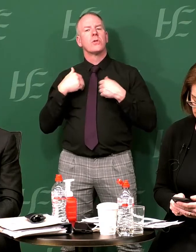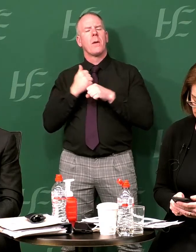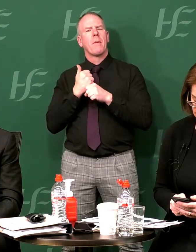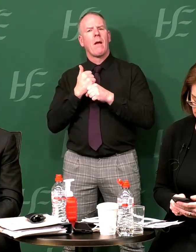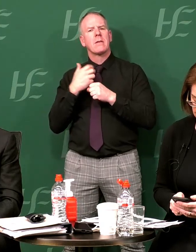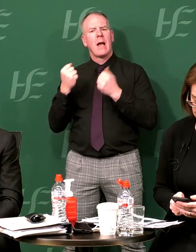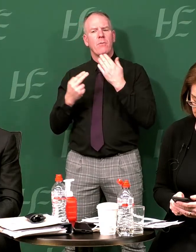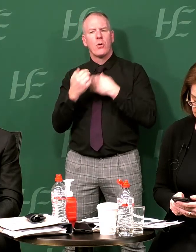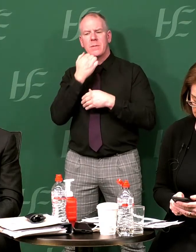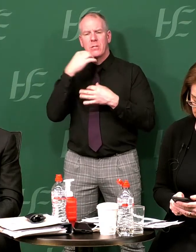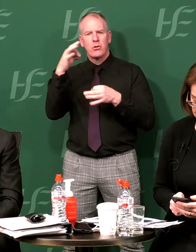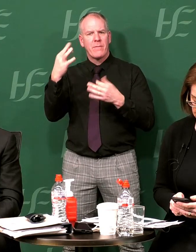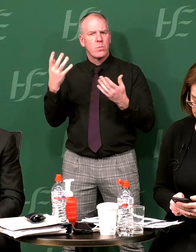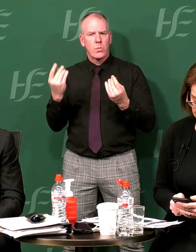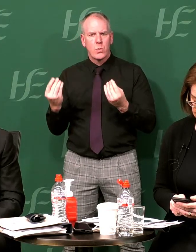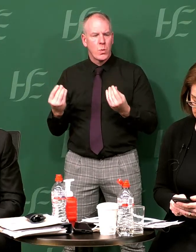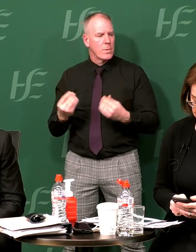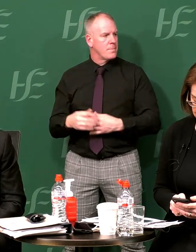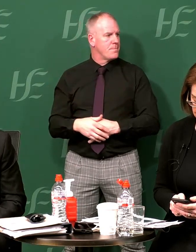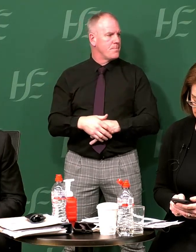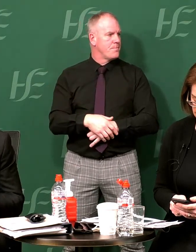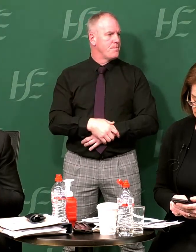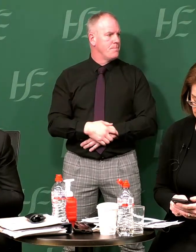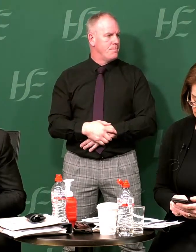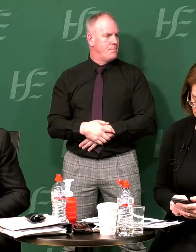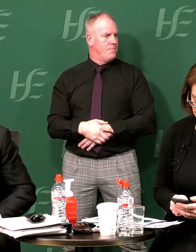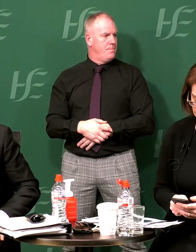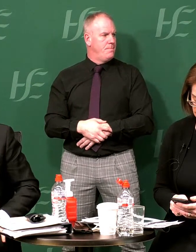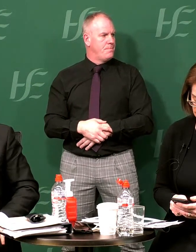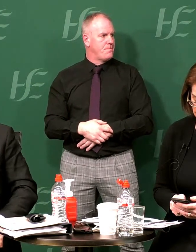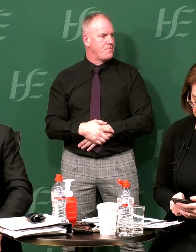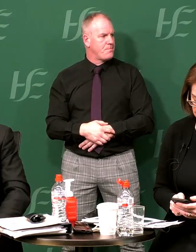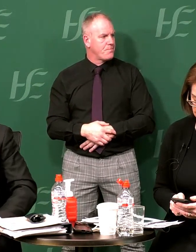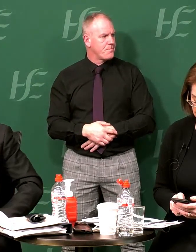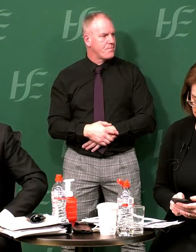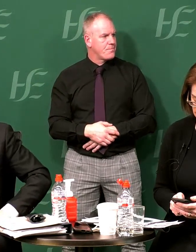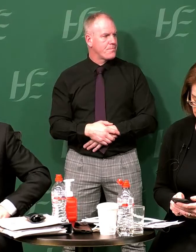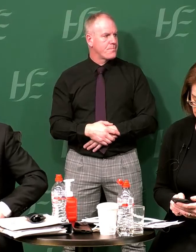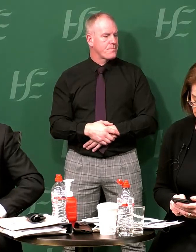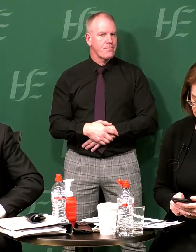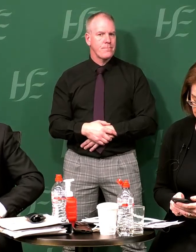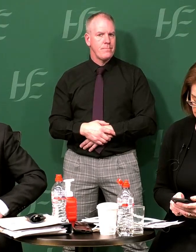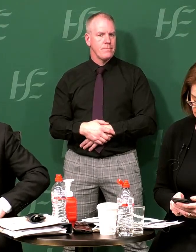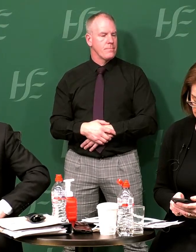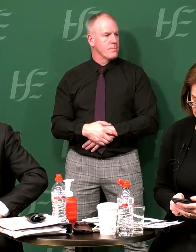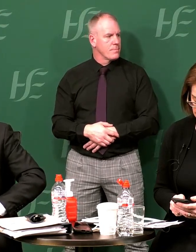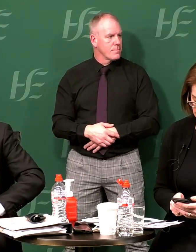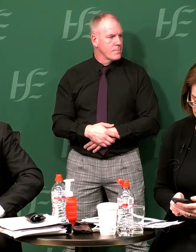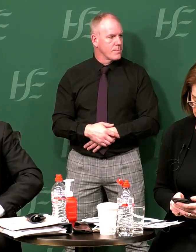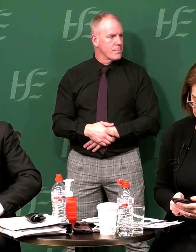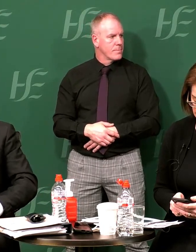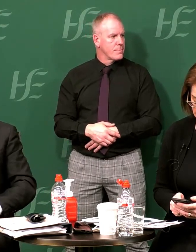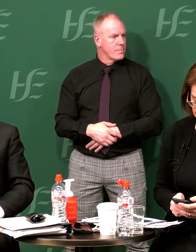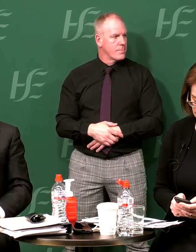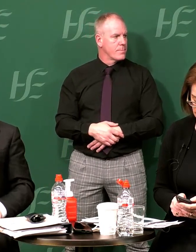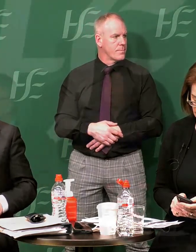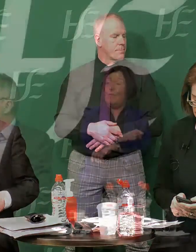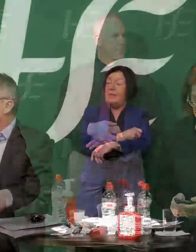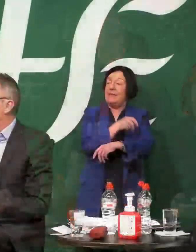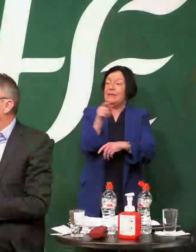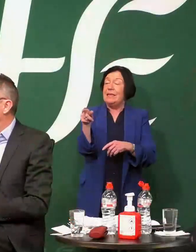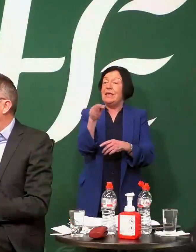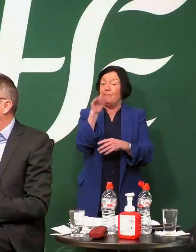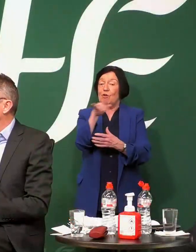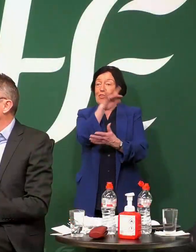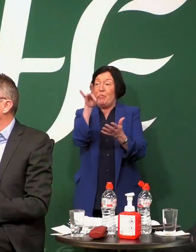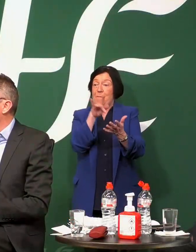how should people go about this? Do you want to take the booster, Pay? With a vaccine, first of all, or the booster, first of all, if you're in the middle of